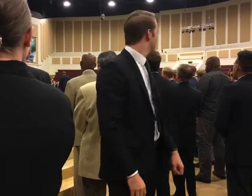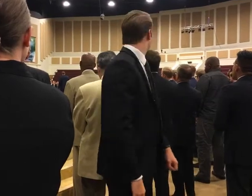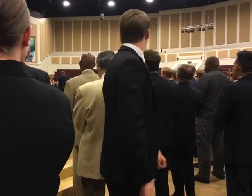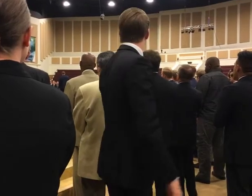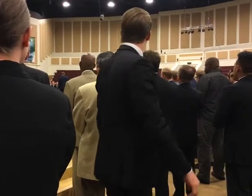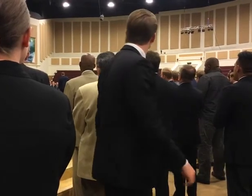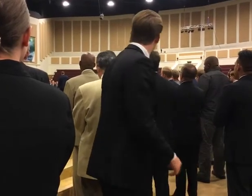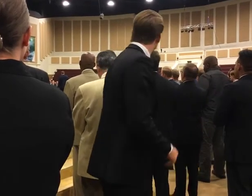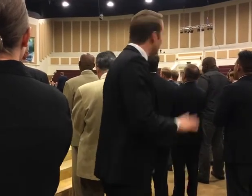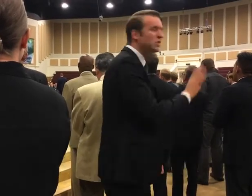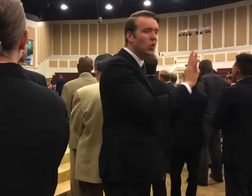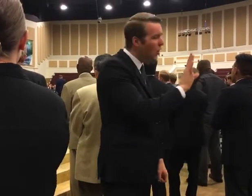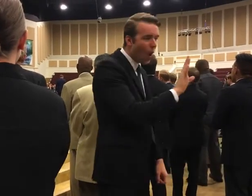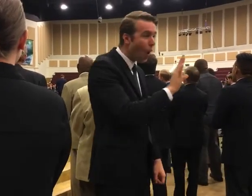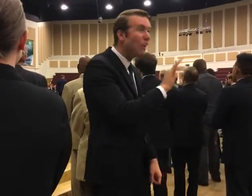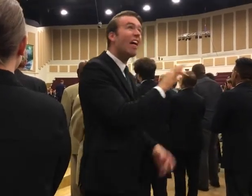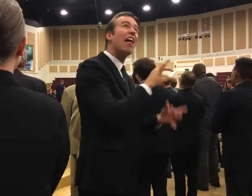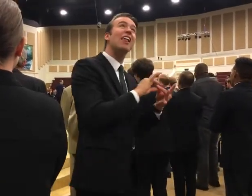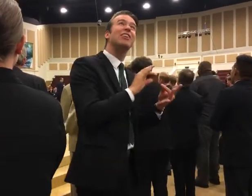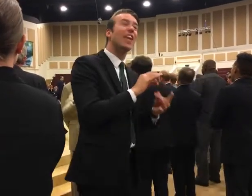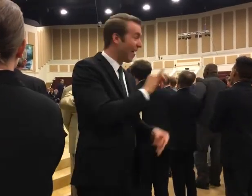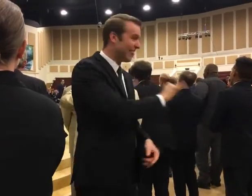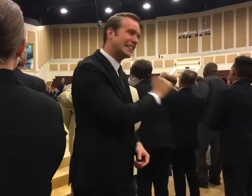No, I married one of them. I know that ain't true.